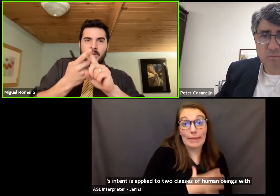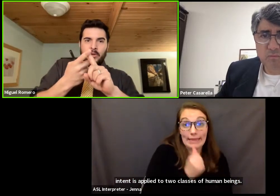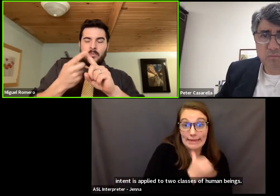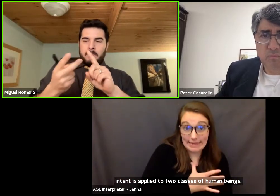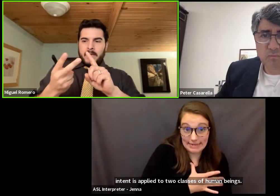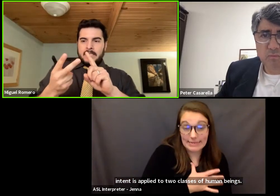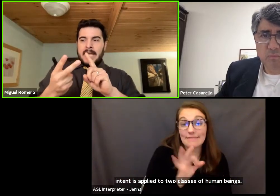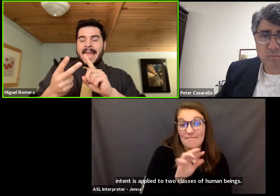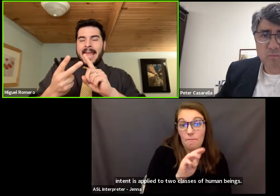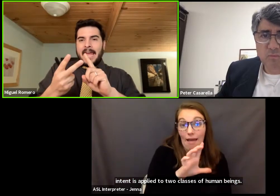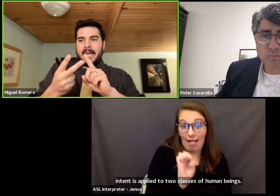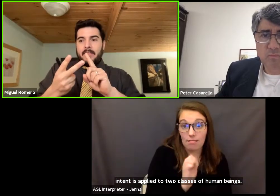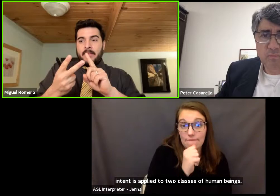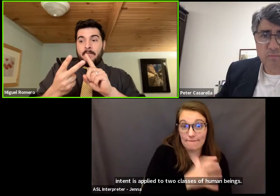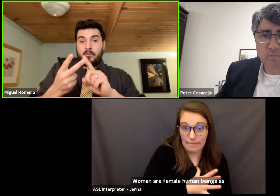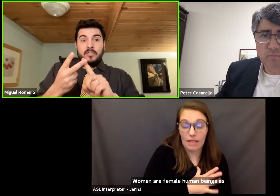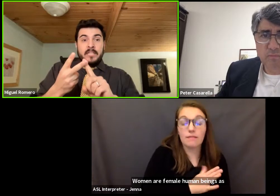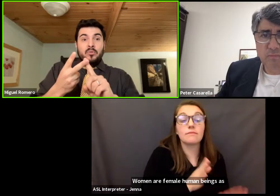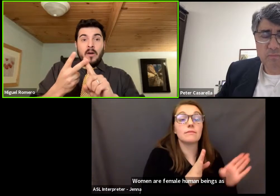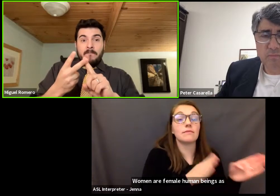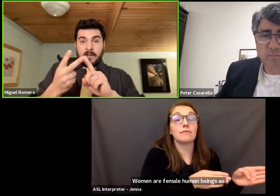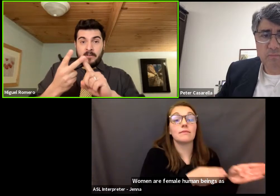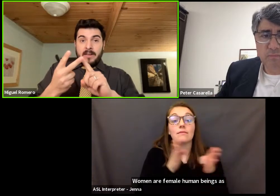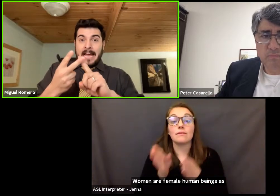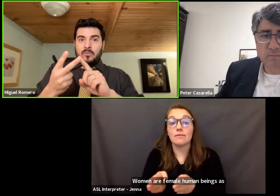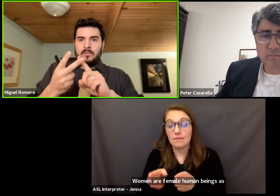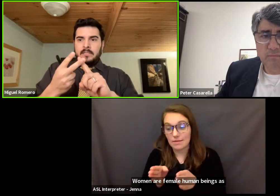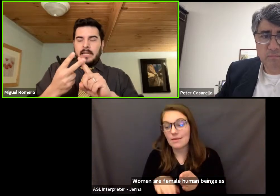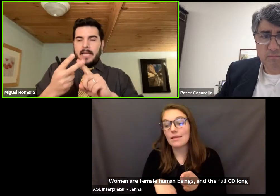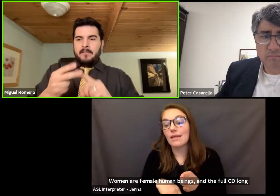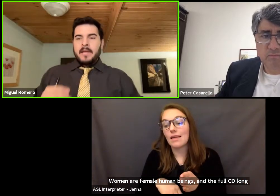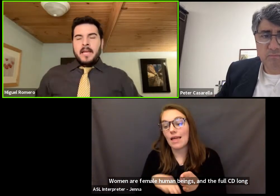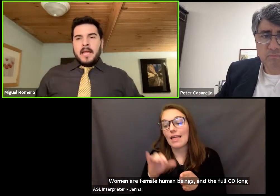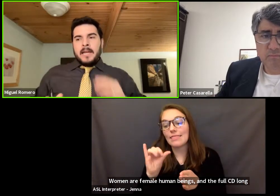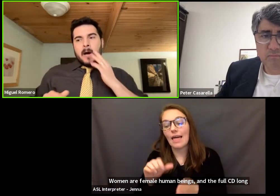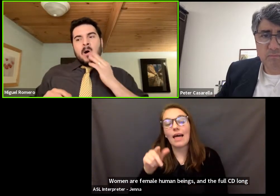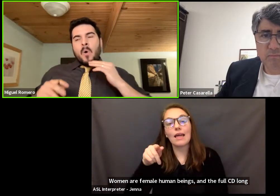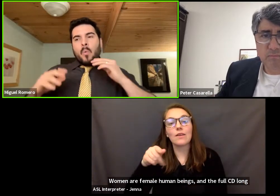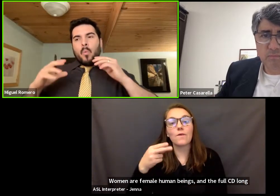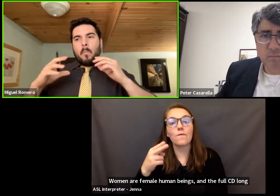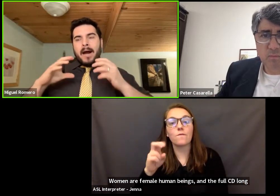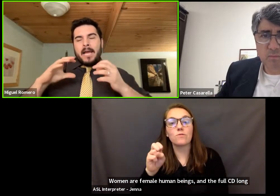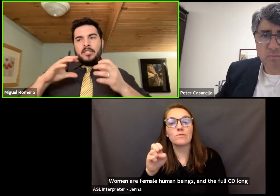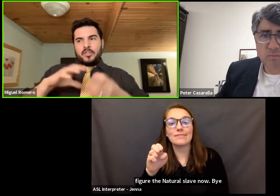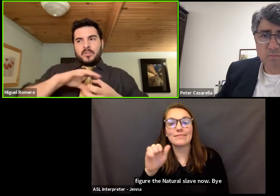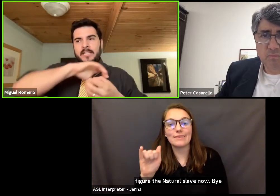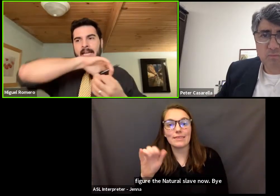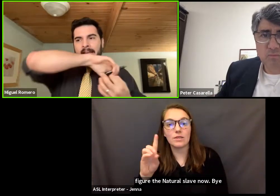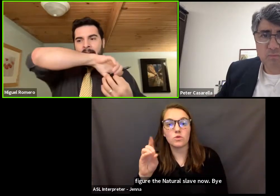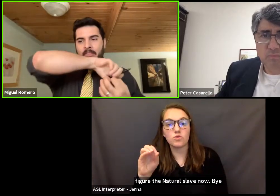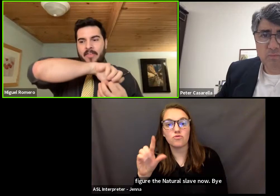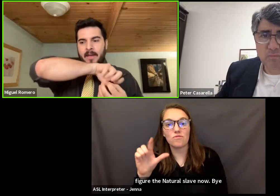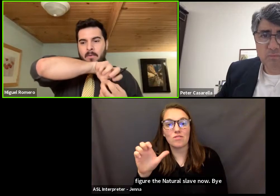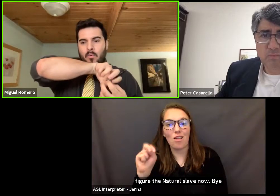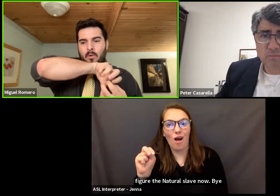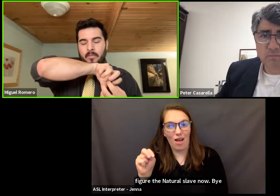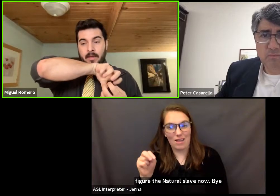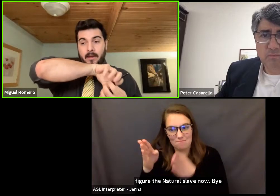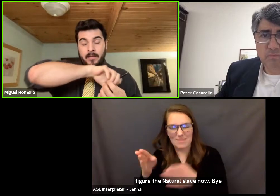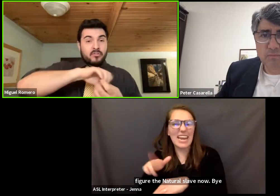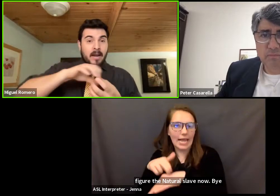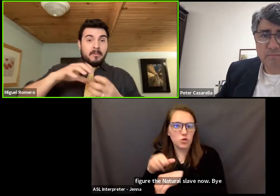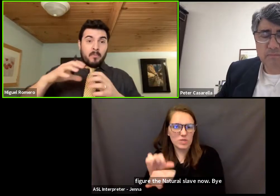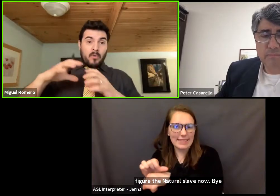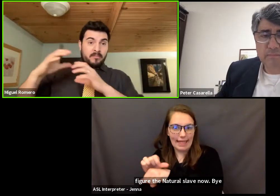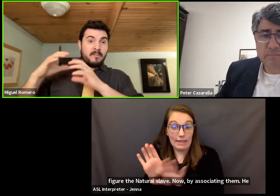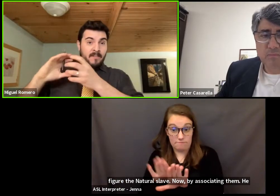women, or female human beings, and the fusidulon figure, the natural slave. Now, by associating them,